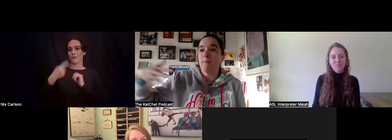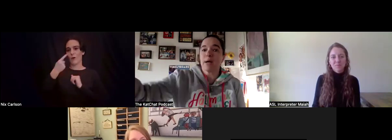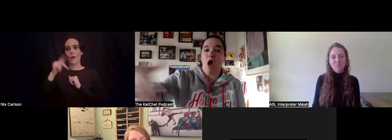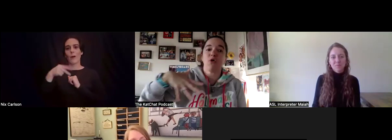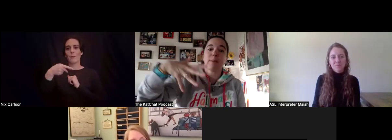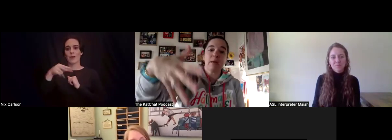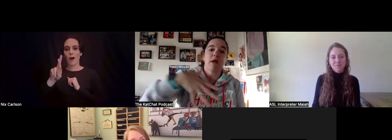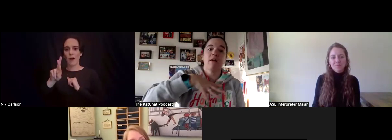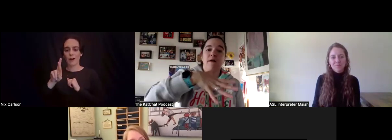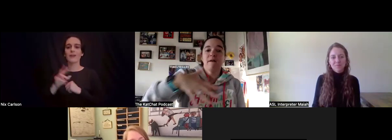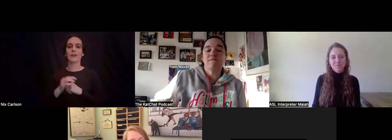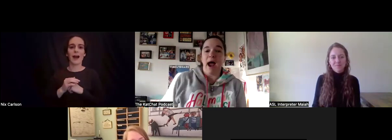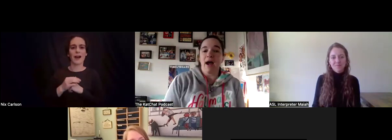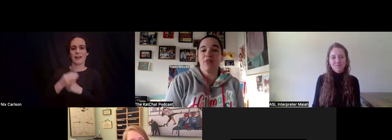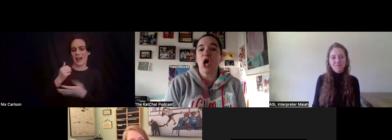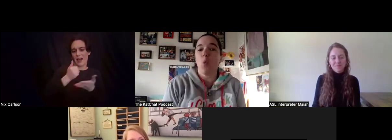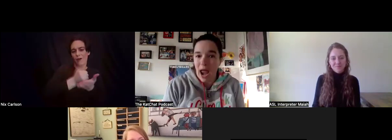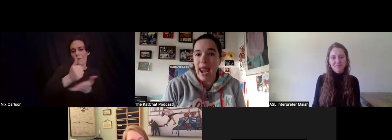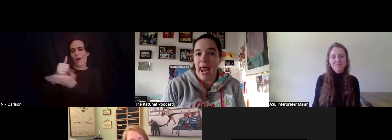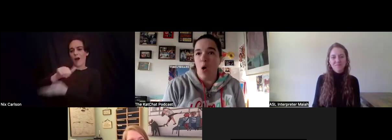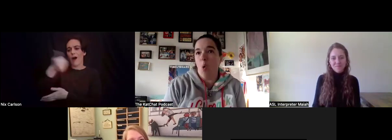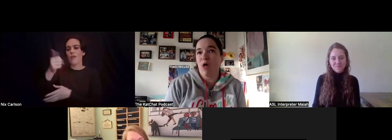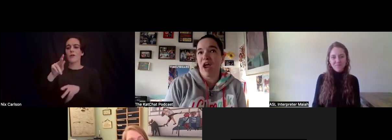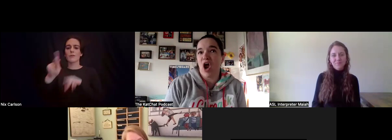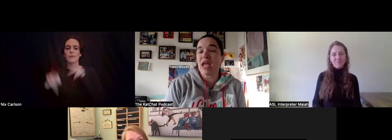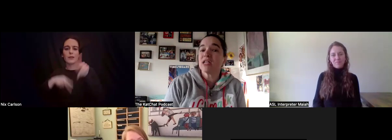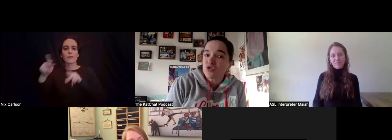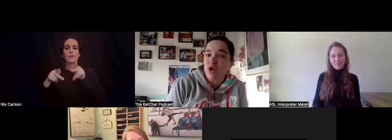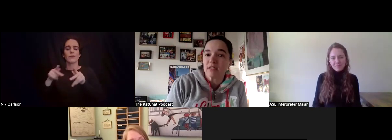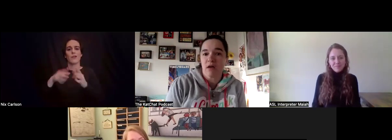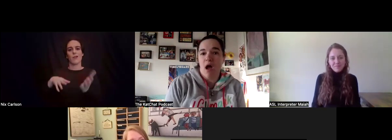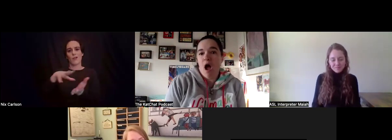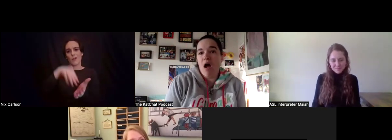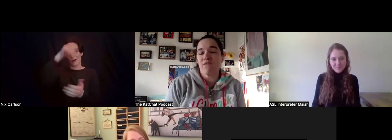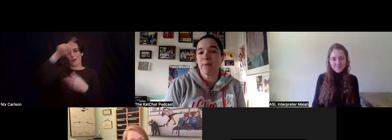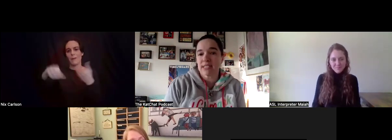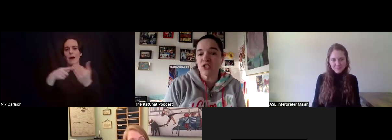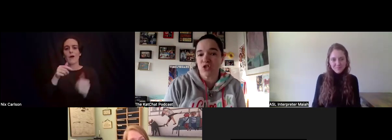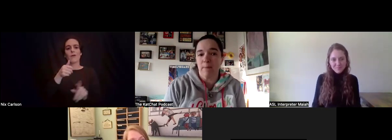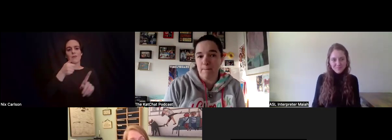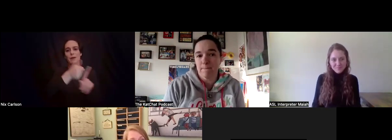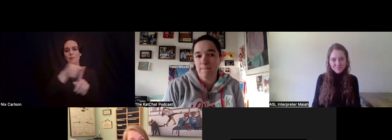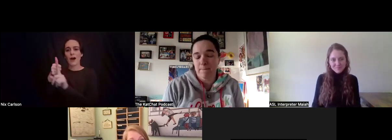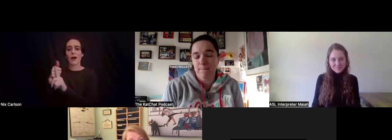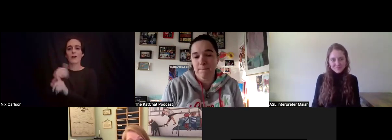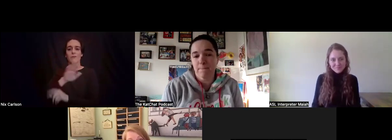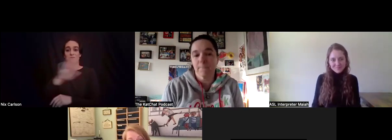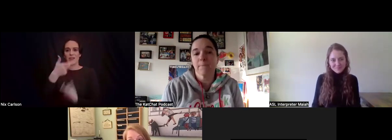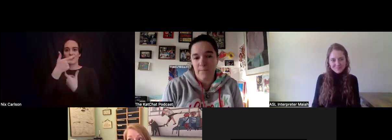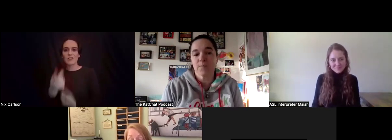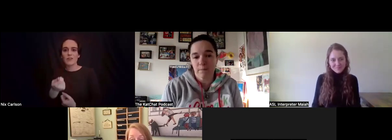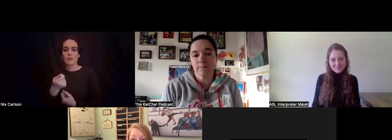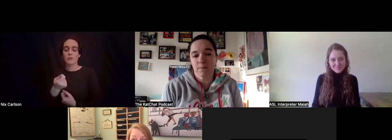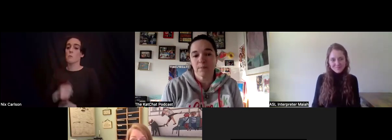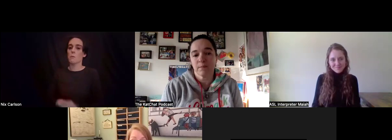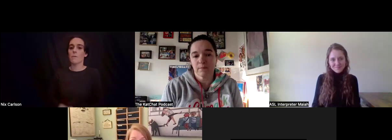and helping other people find their way or their interest of a position. Yeah, and I mean,